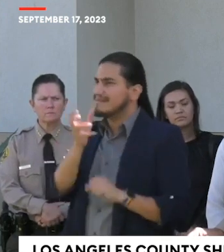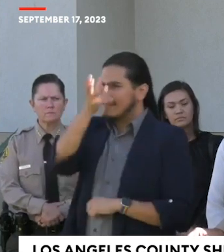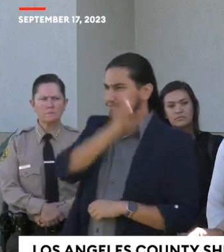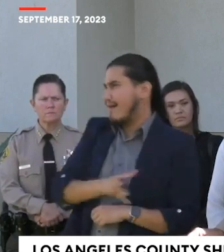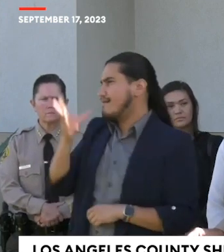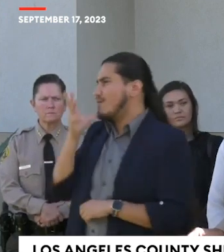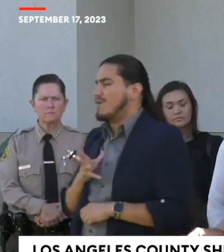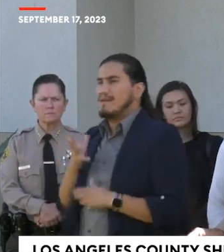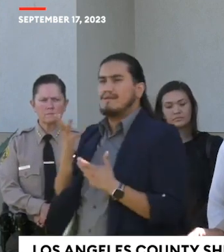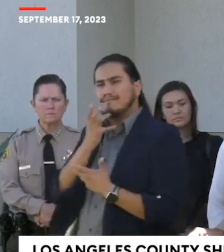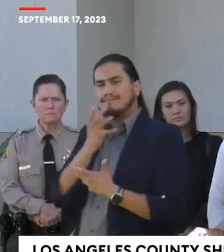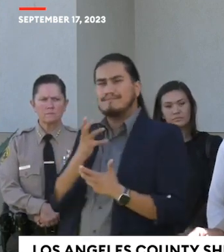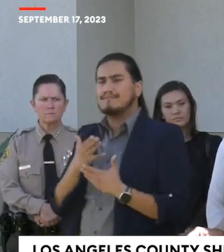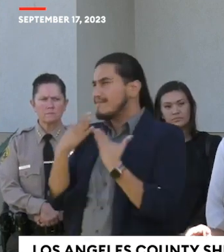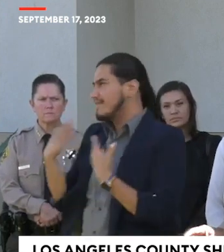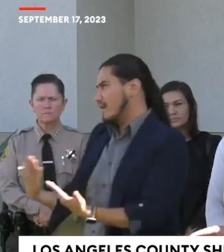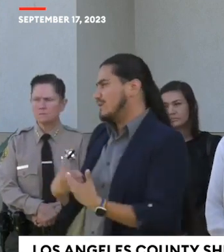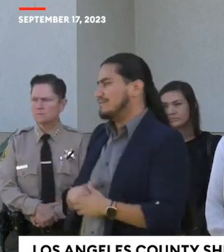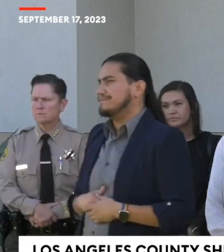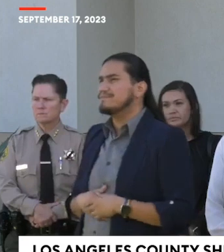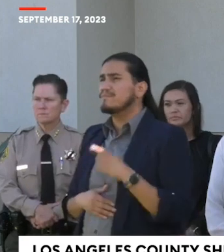women. Thank you.